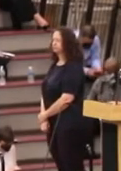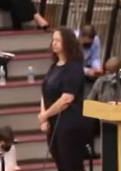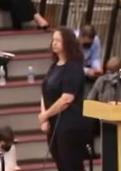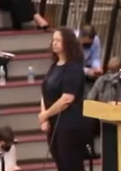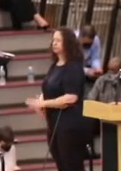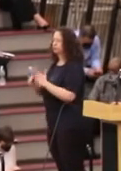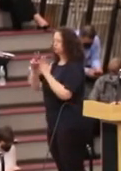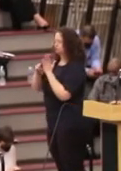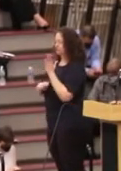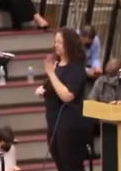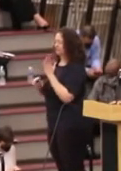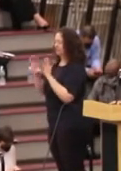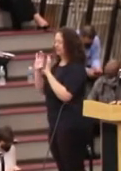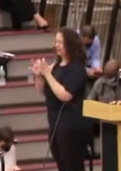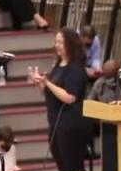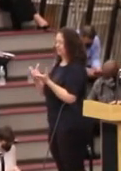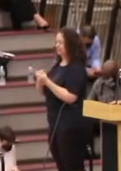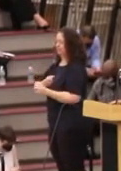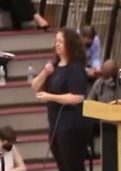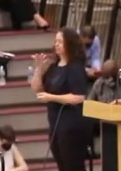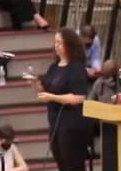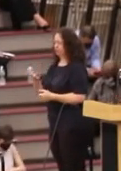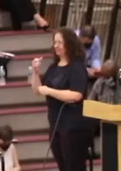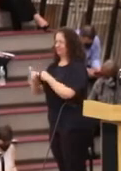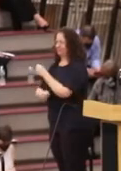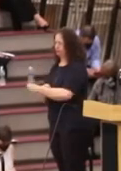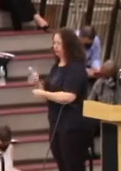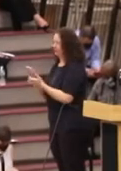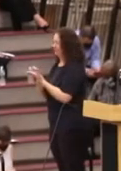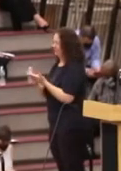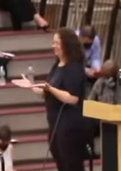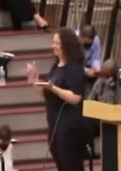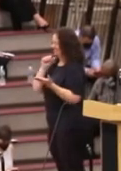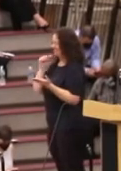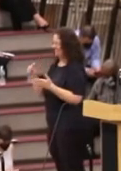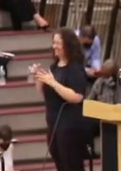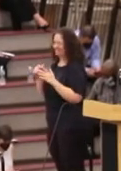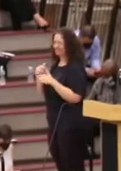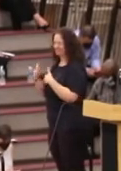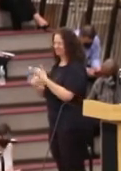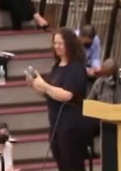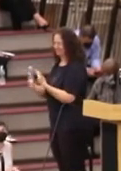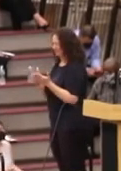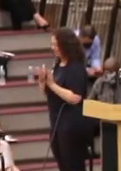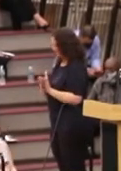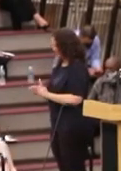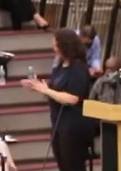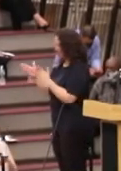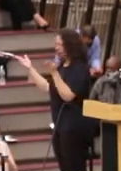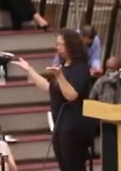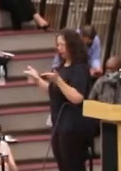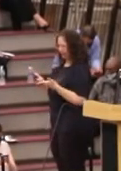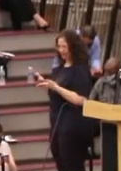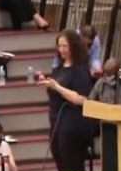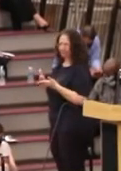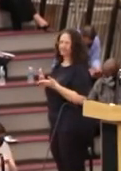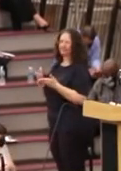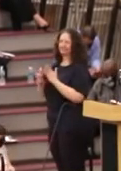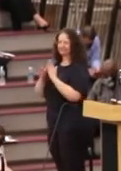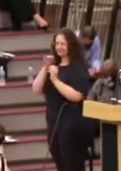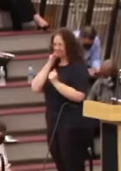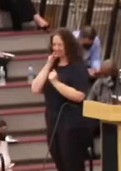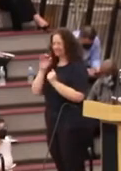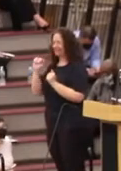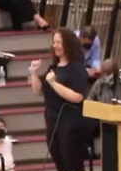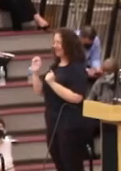To read her class poem titled, "The Year Things Didn't Go As Planned," please welcome to the podium the lovely and talented Daymani